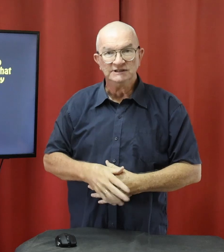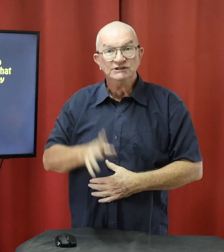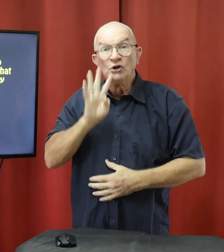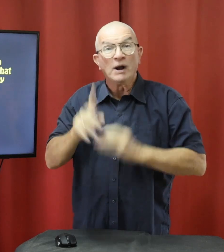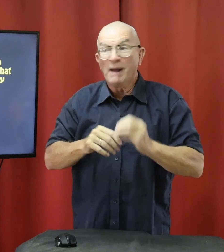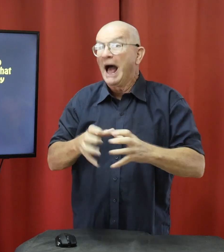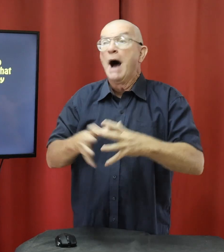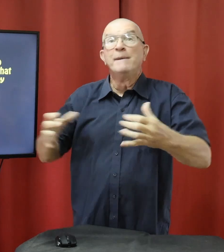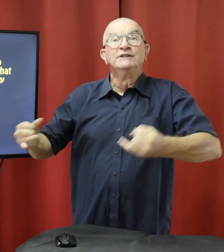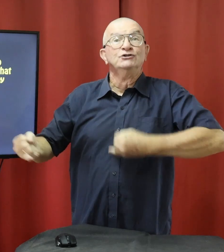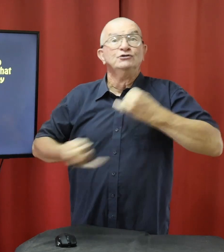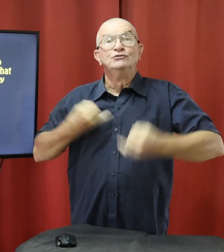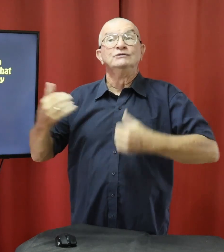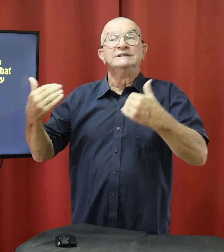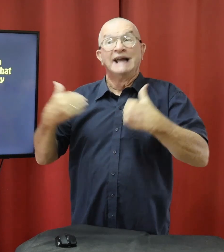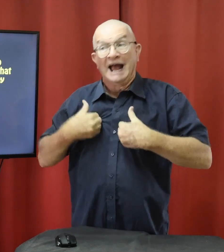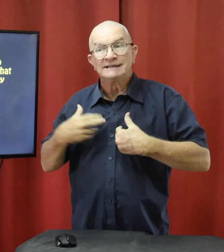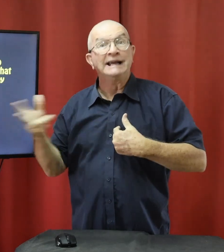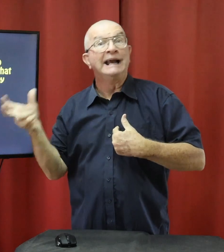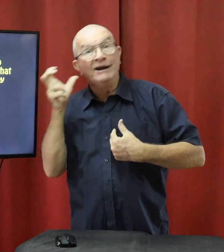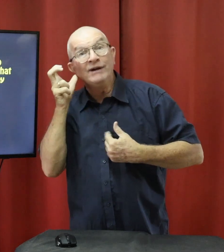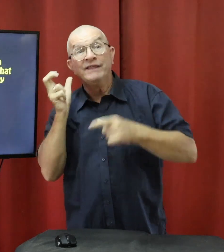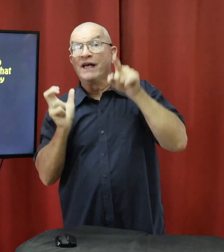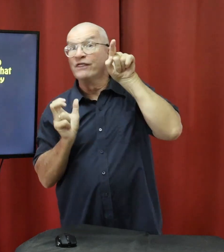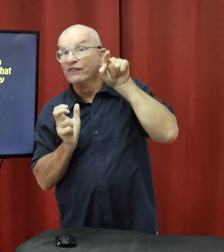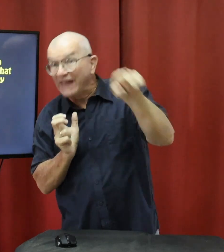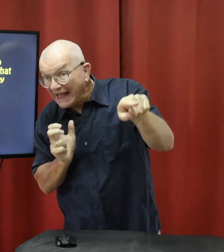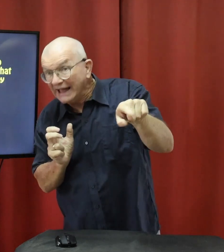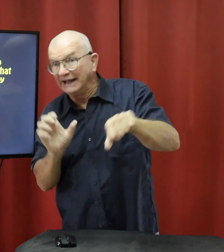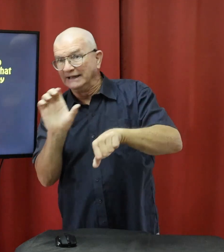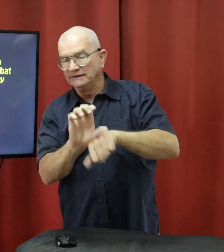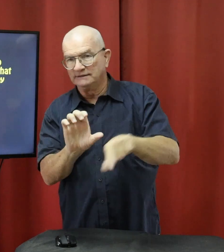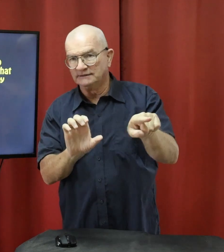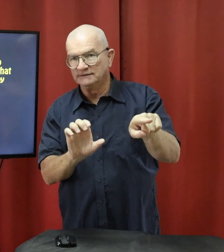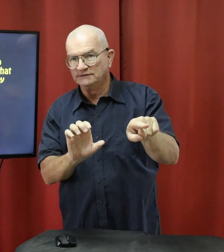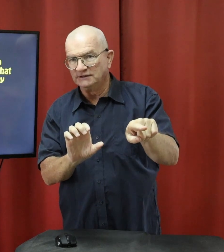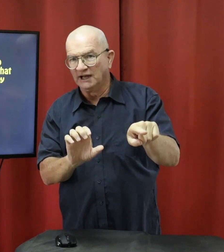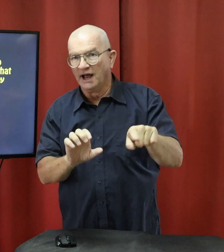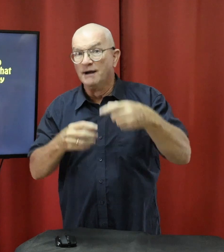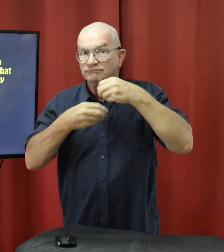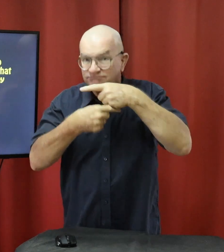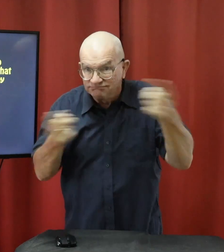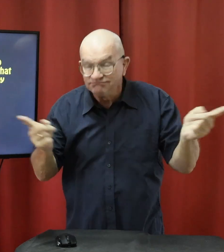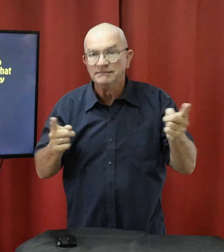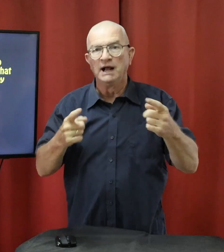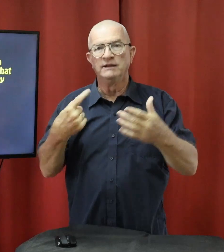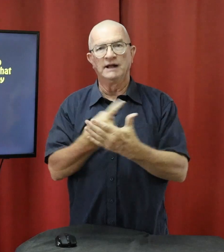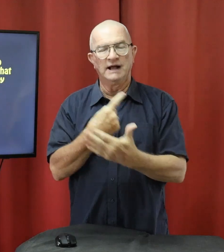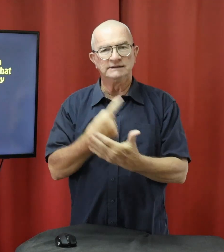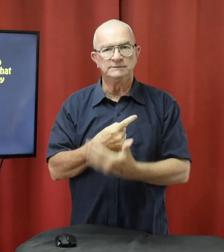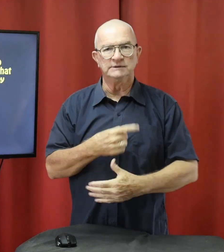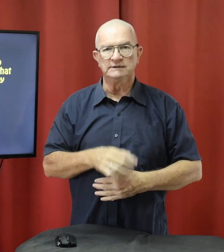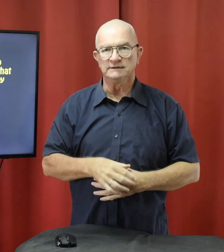to share the gospel about how much joy he has that they are proclaiming the